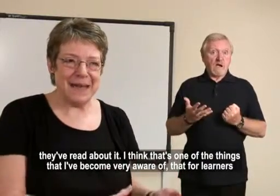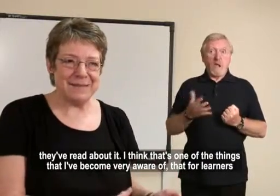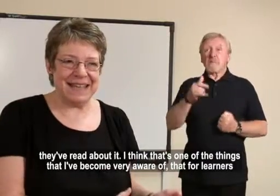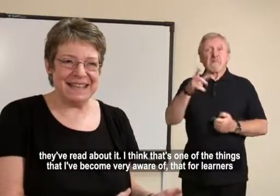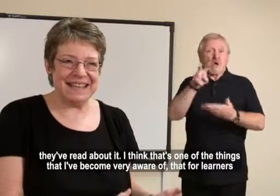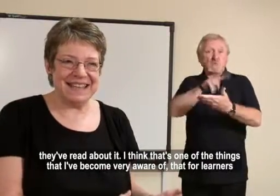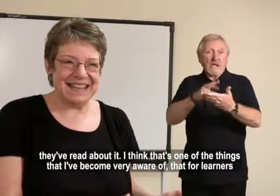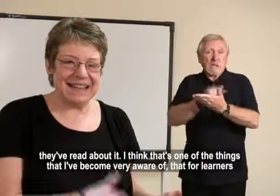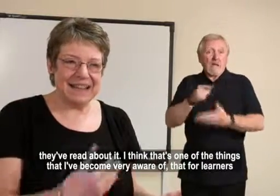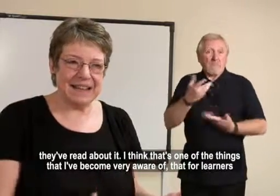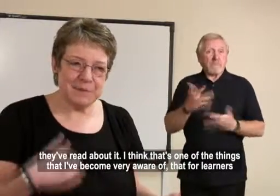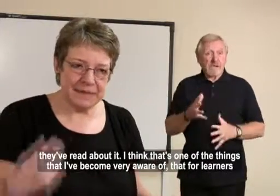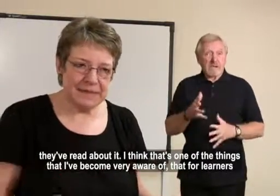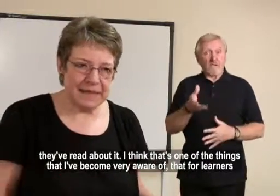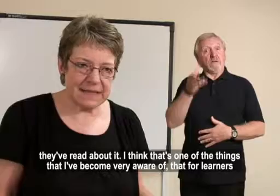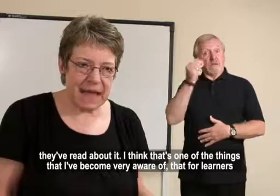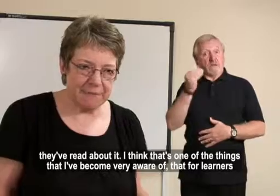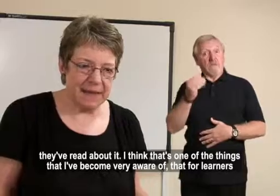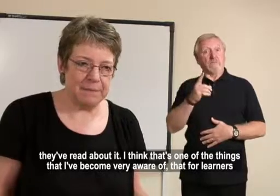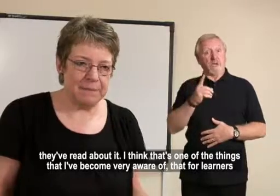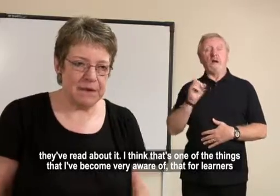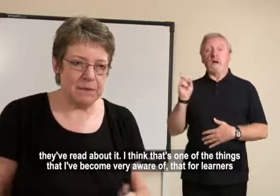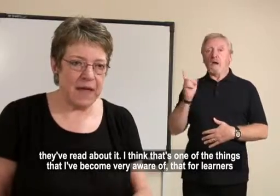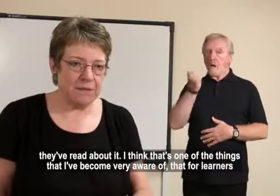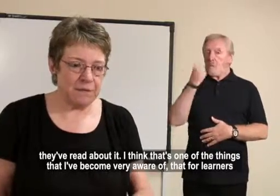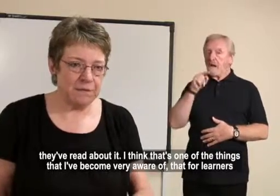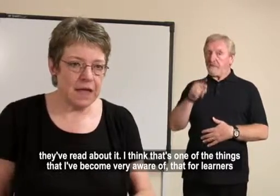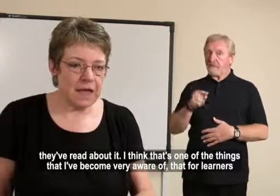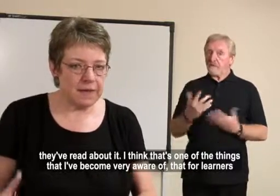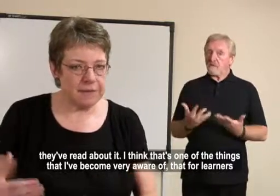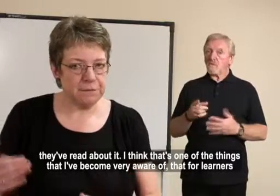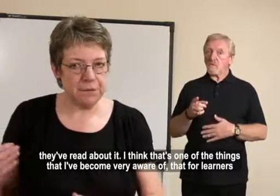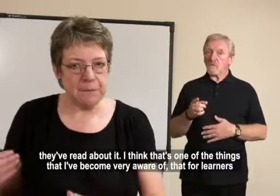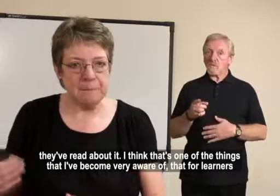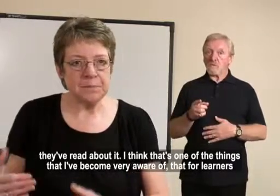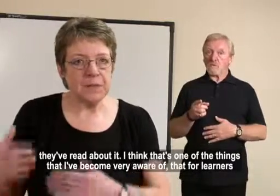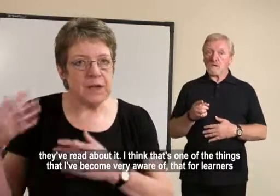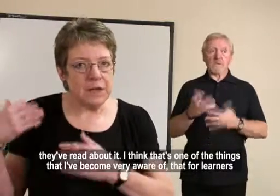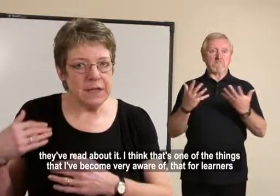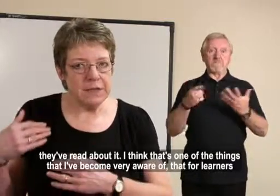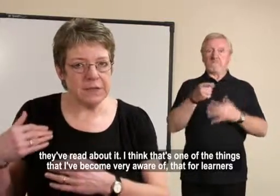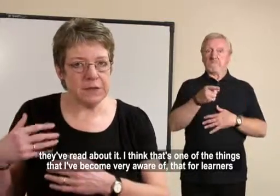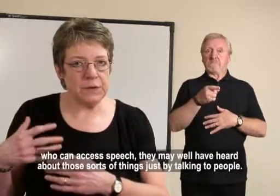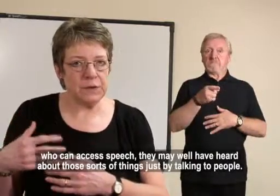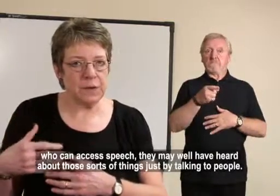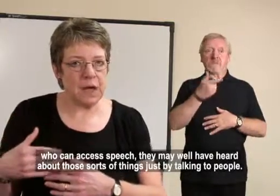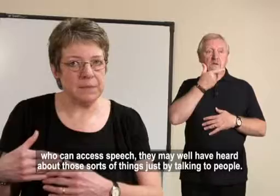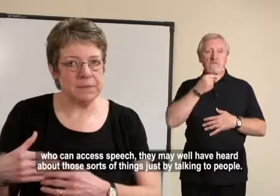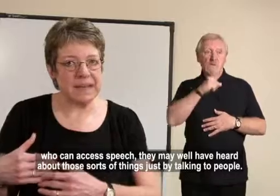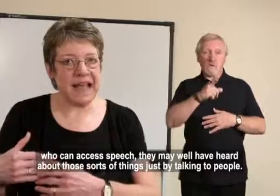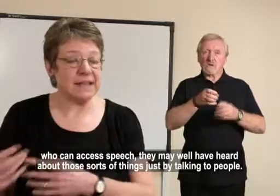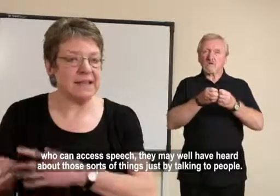read about it. I think that's one of the things that I've become very aware of, that for learners